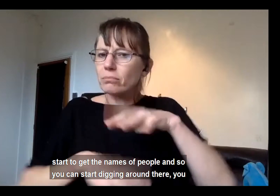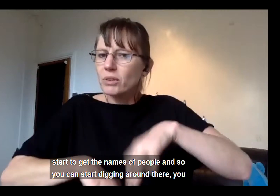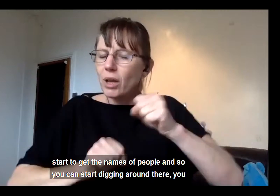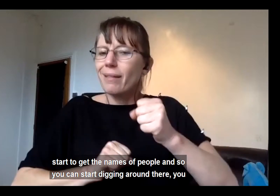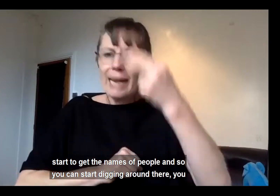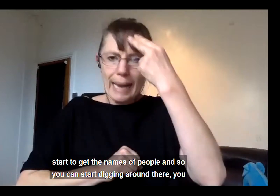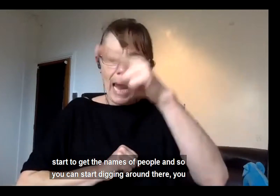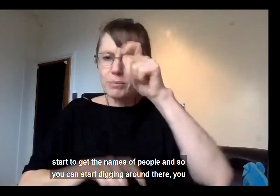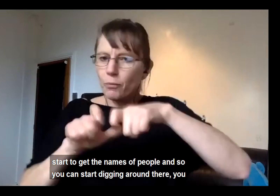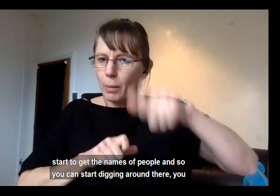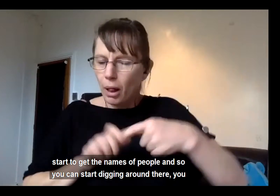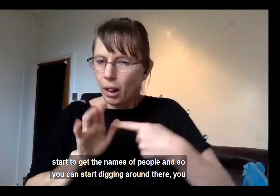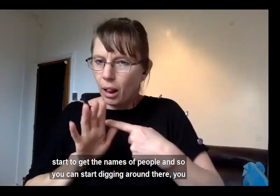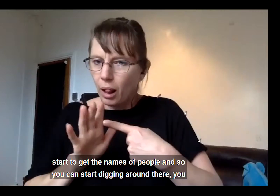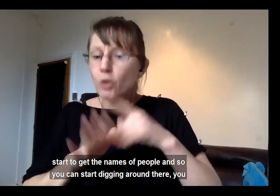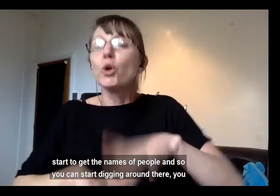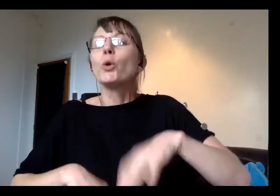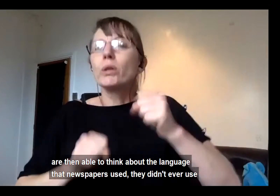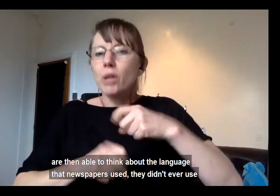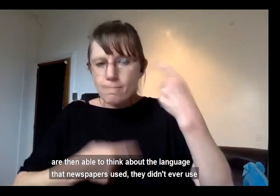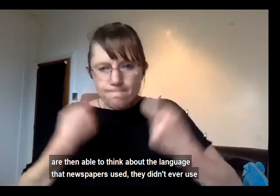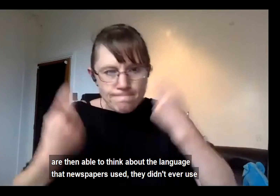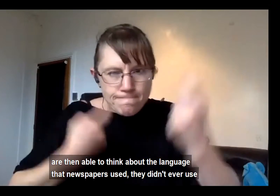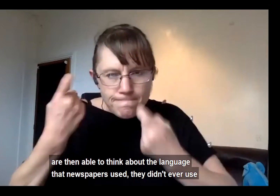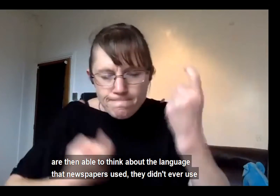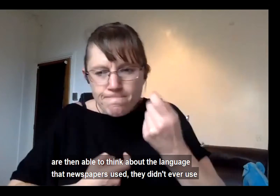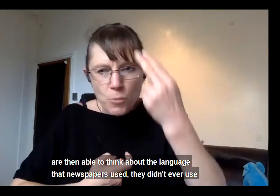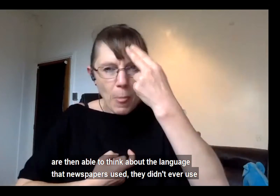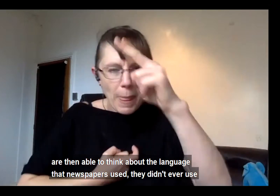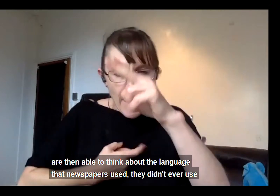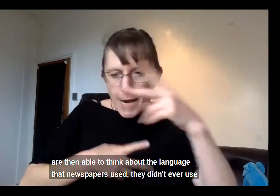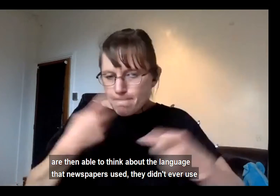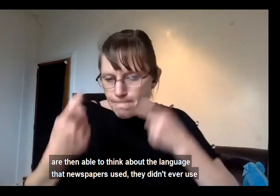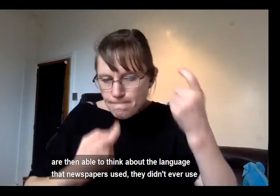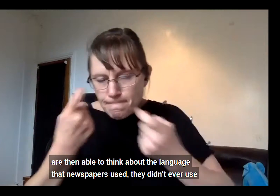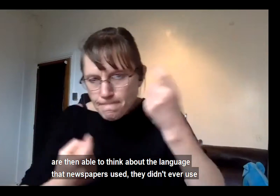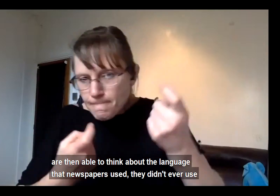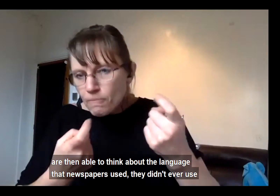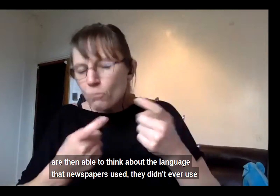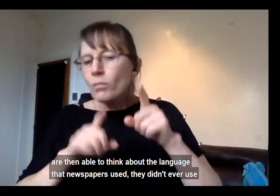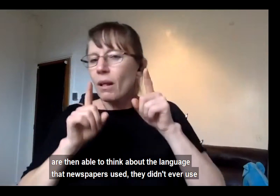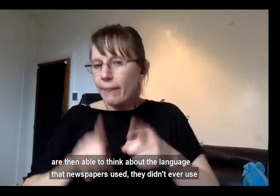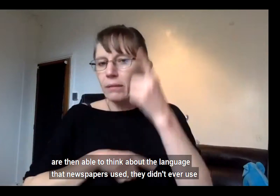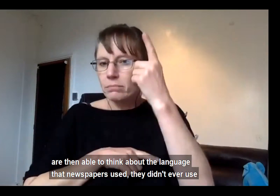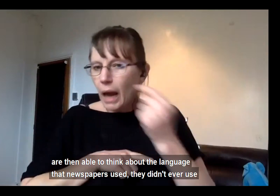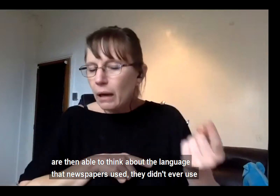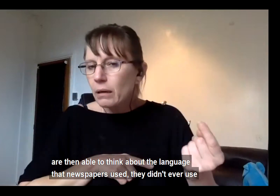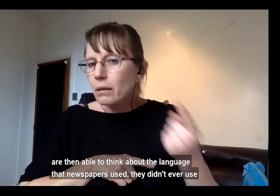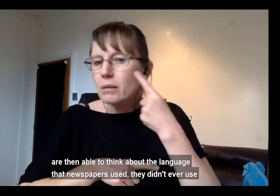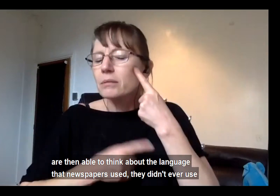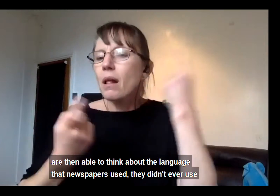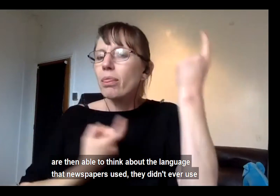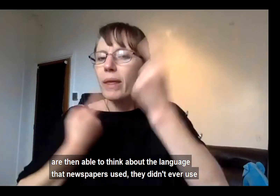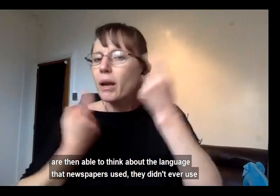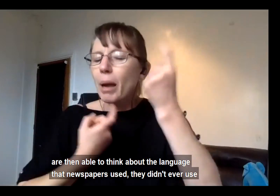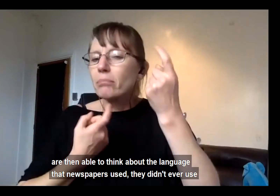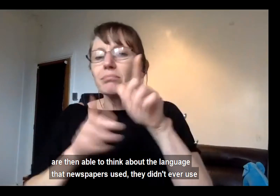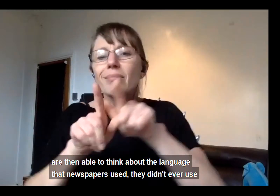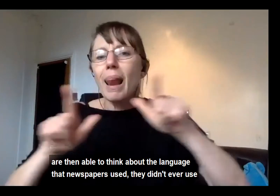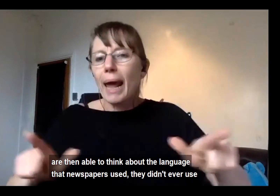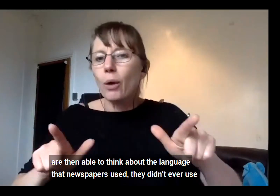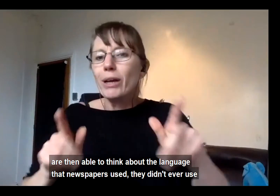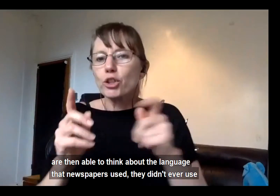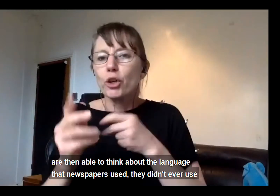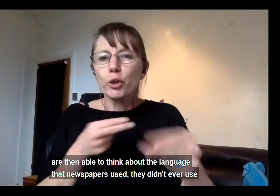people. And so you can start digging around there. You are then able to think about the language that